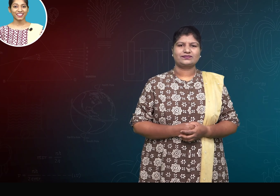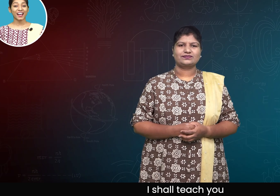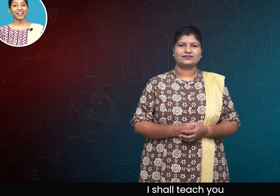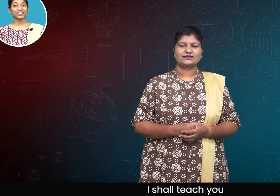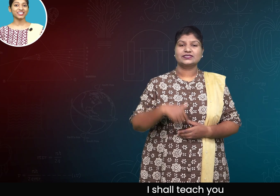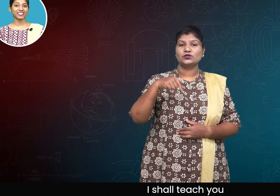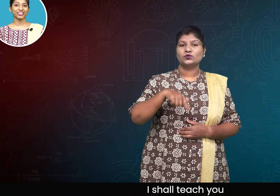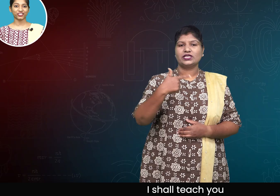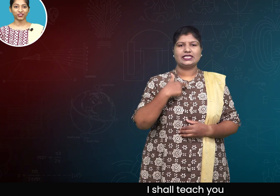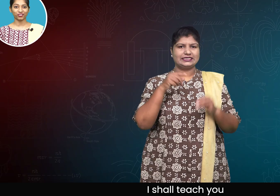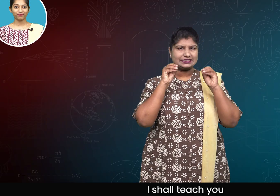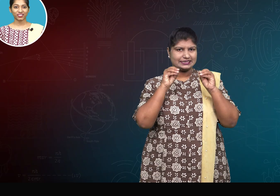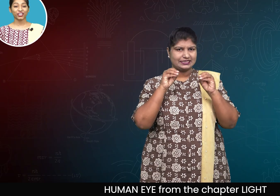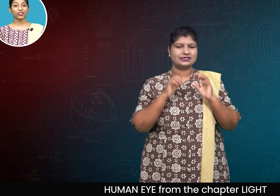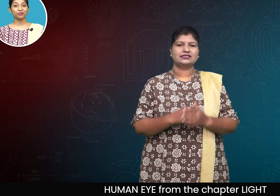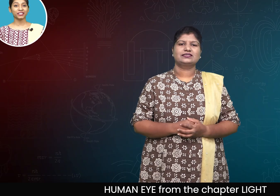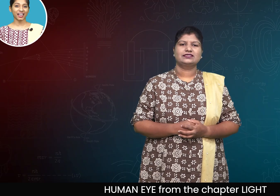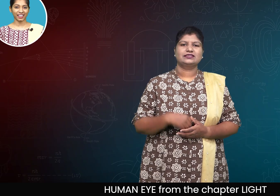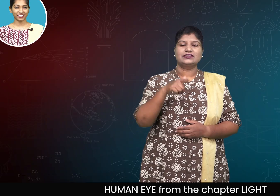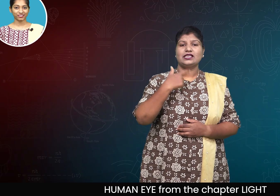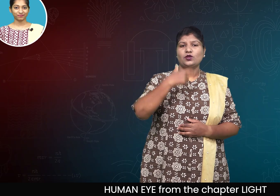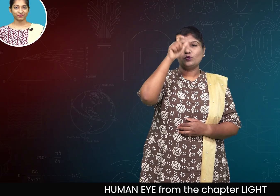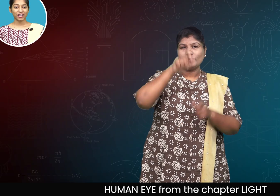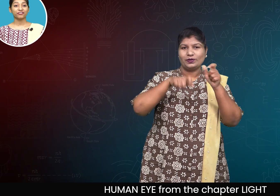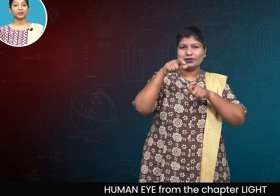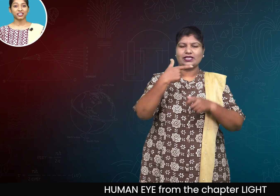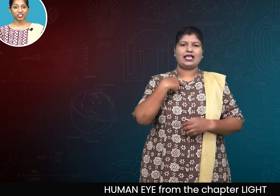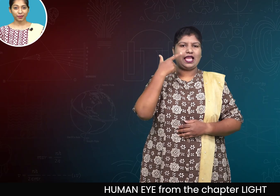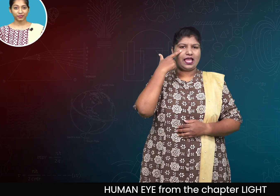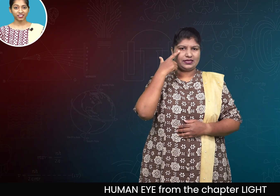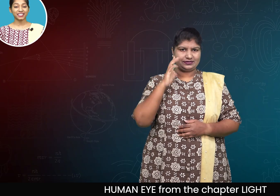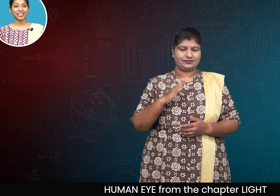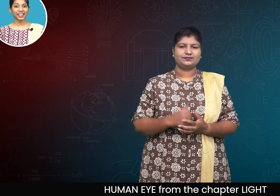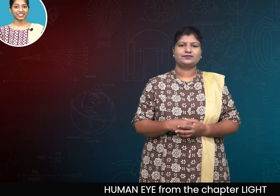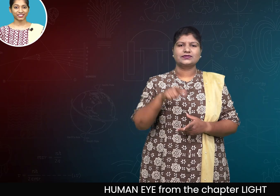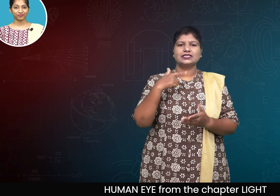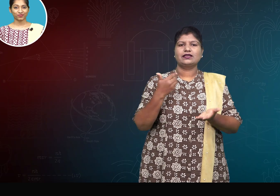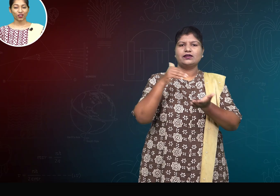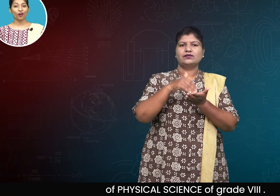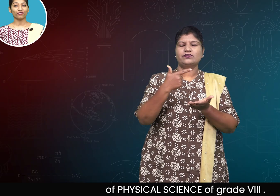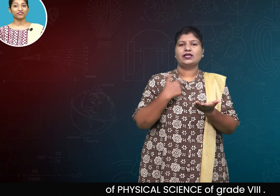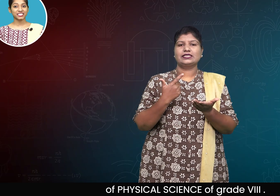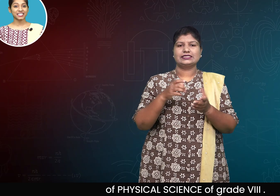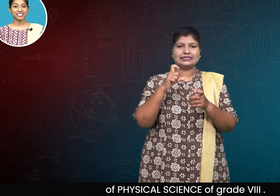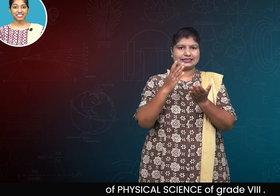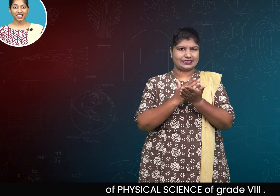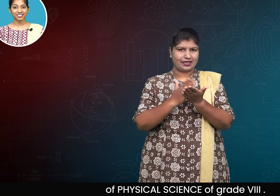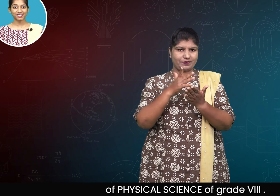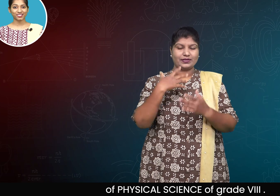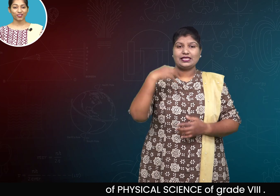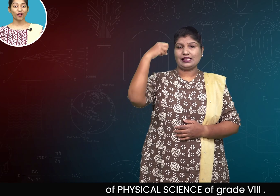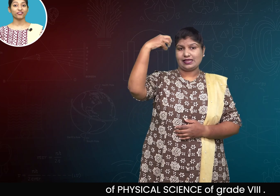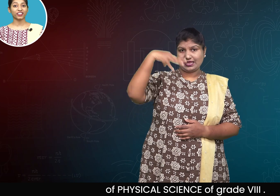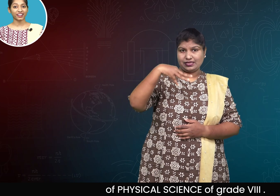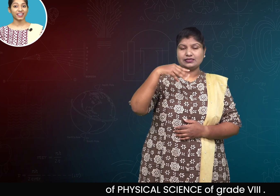Today I shall teach you human eye from the chapter Light of Physical